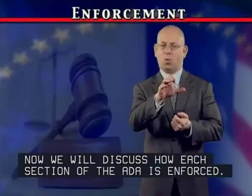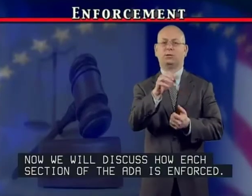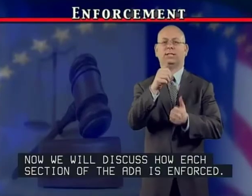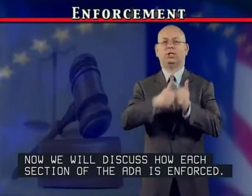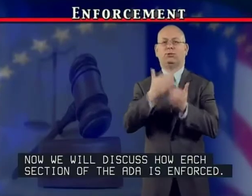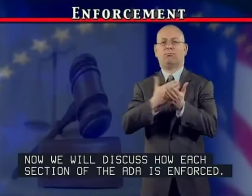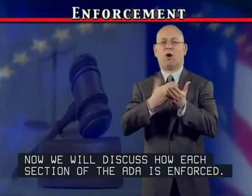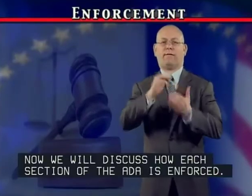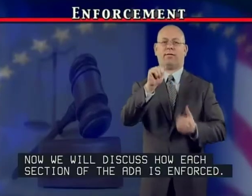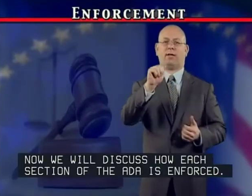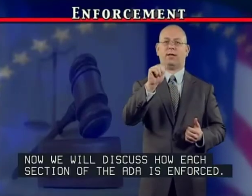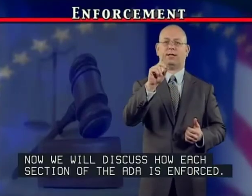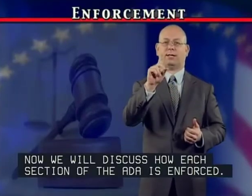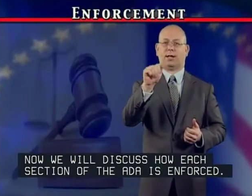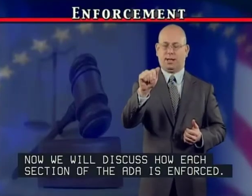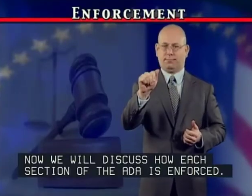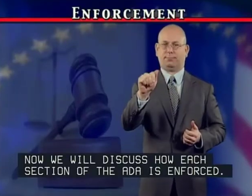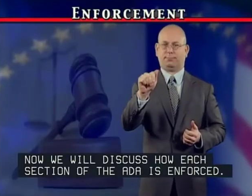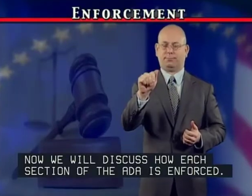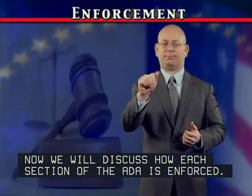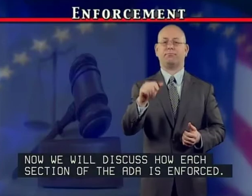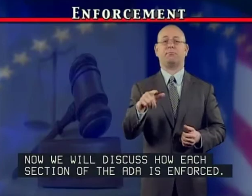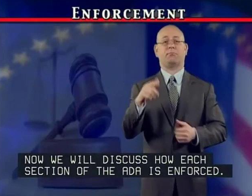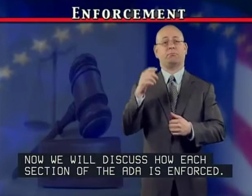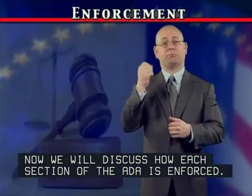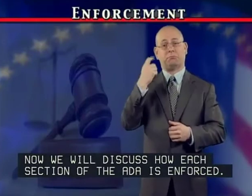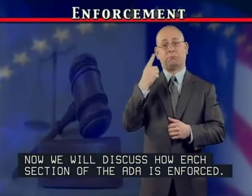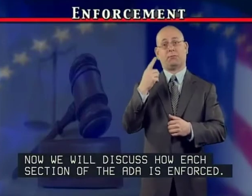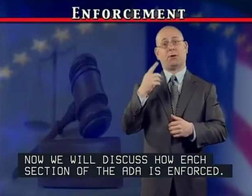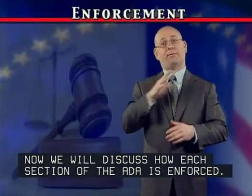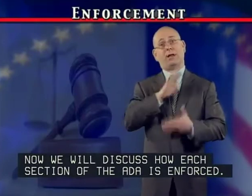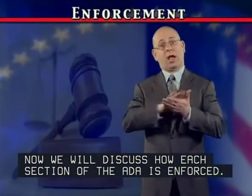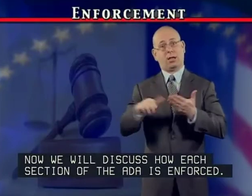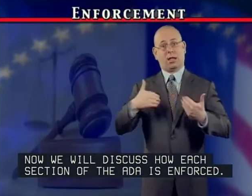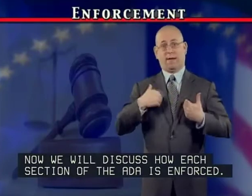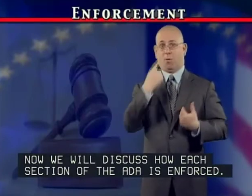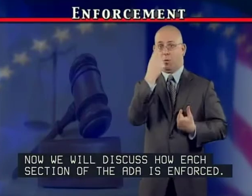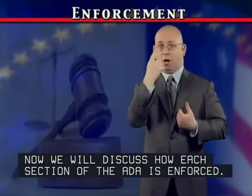Now we will discuss how each section of the ADA is enforced.